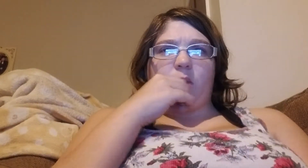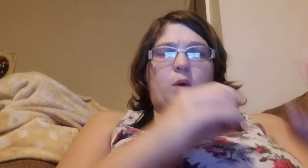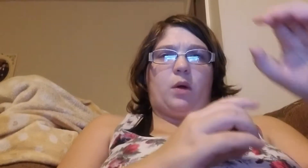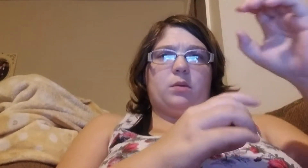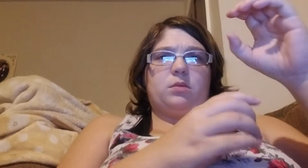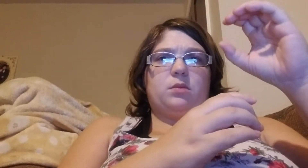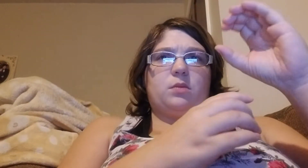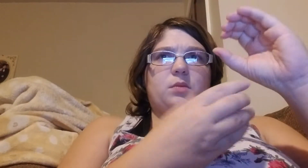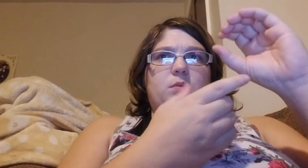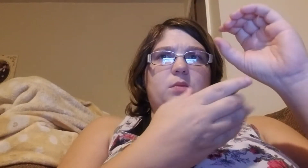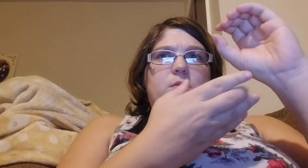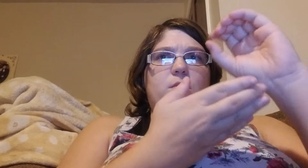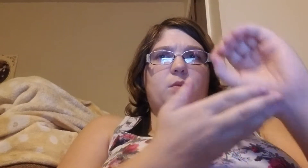Or